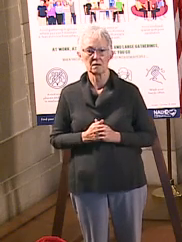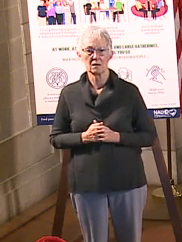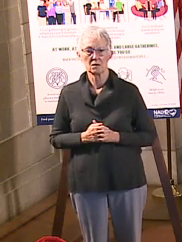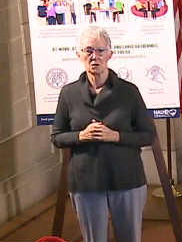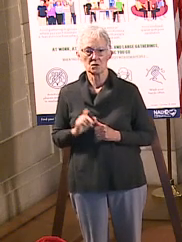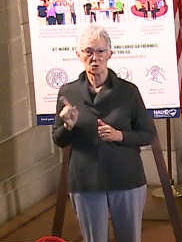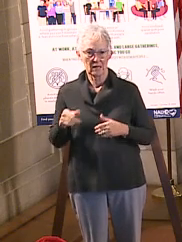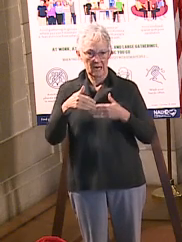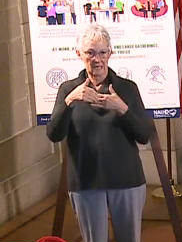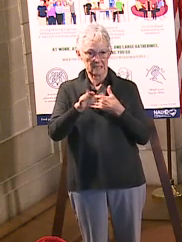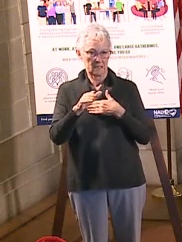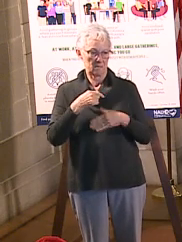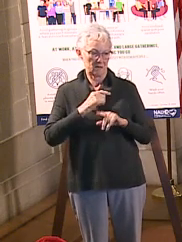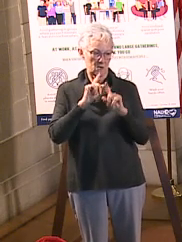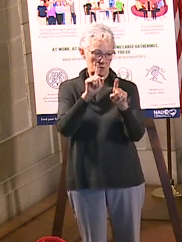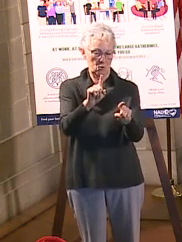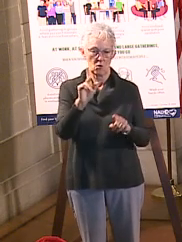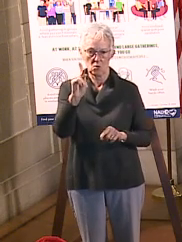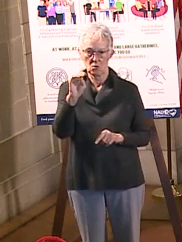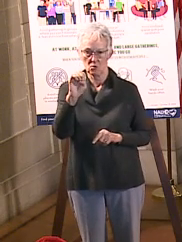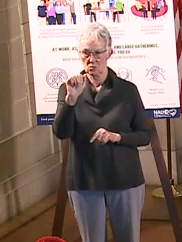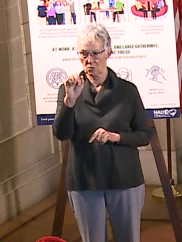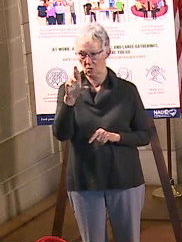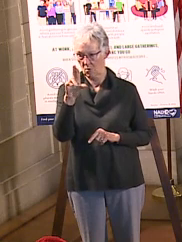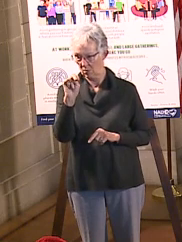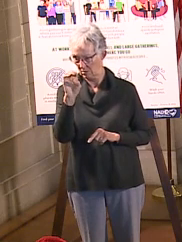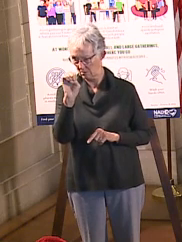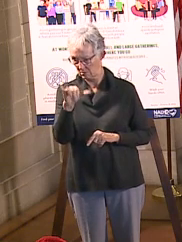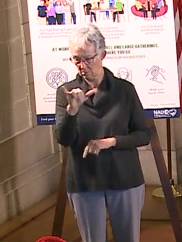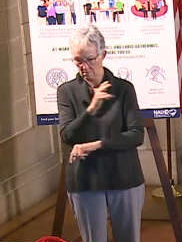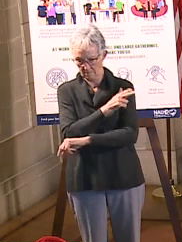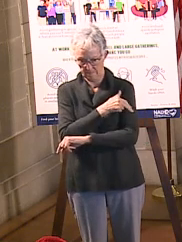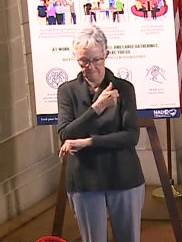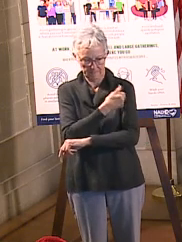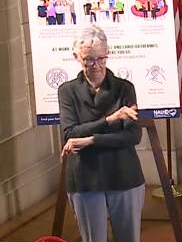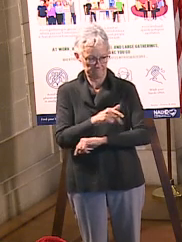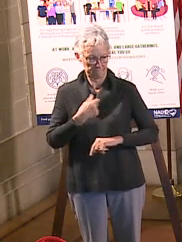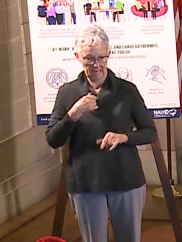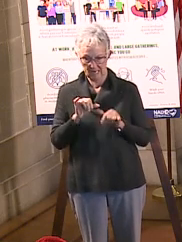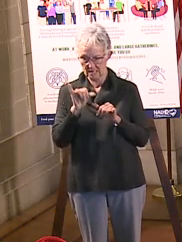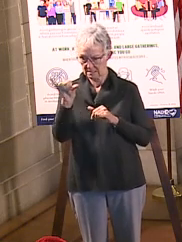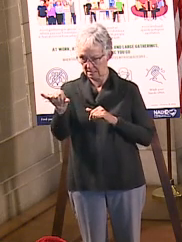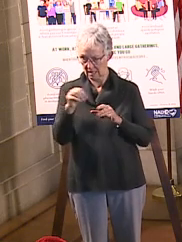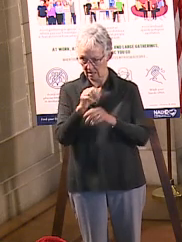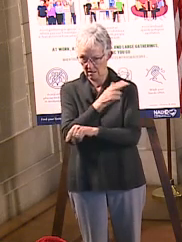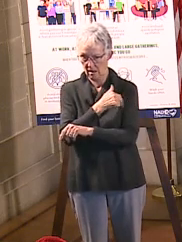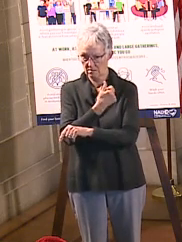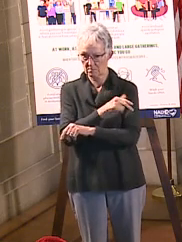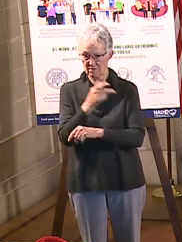by ambulance. They took me to Kearney, and I checked in at Kearney. I was over there for 3 days.